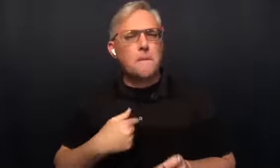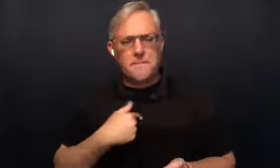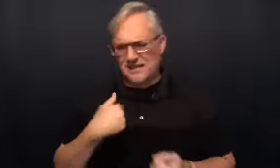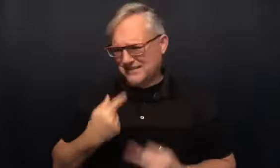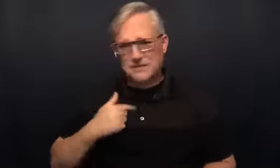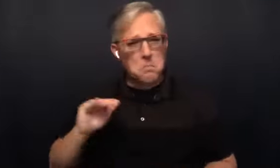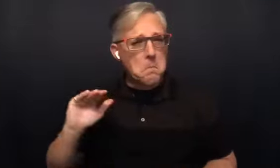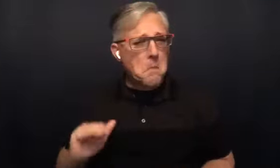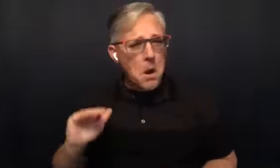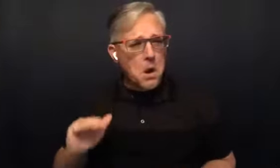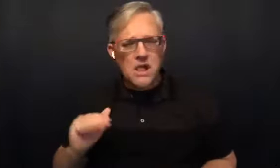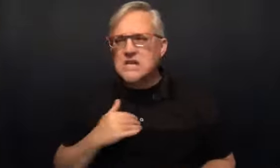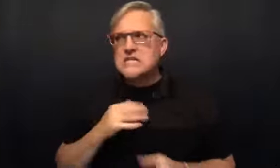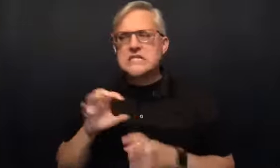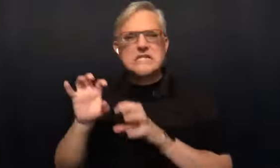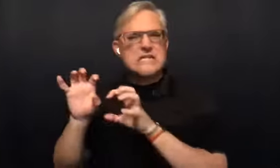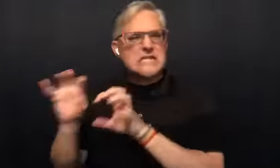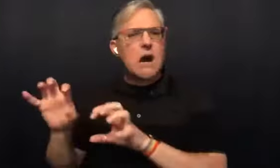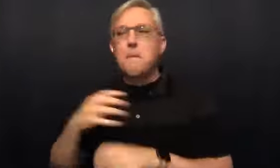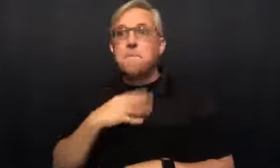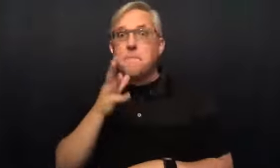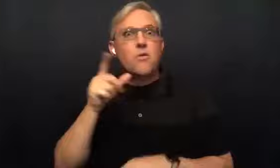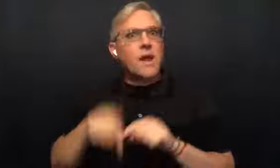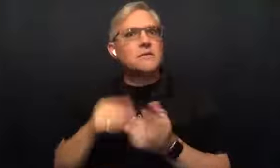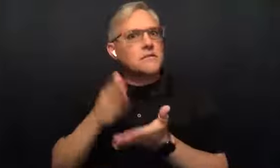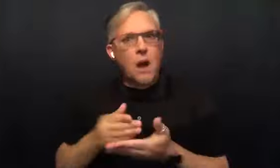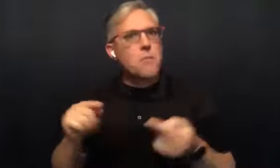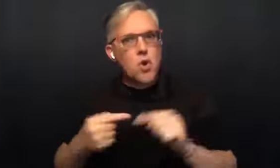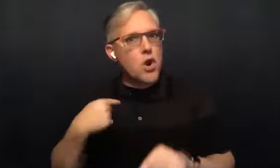mother, she just couldn't stop hurting us. And that's one of the